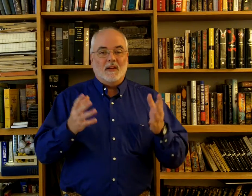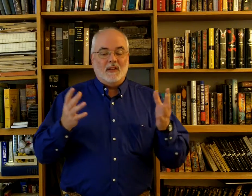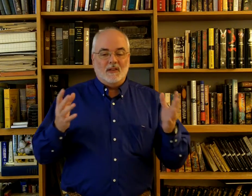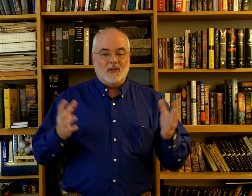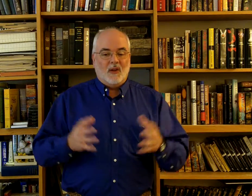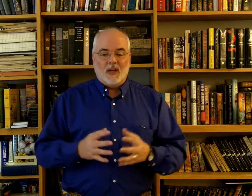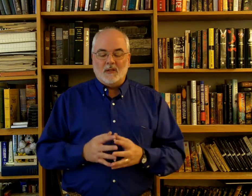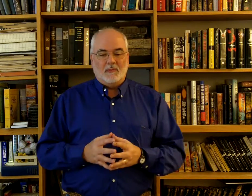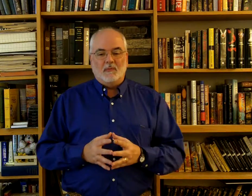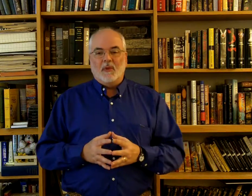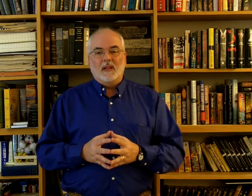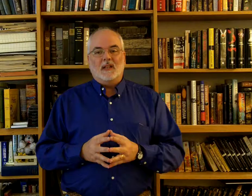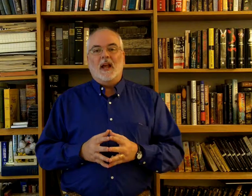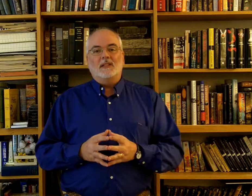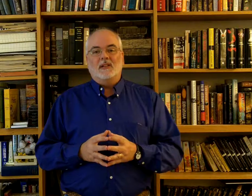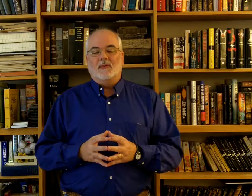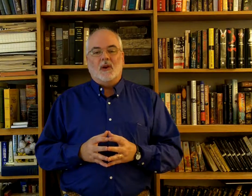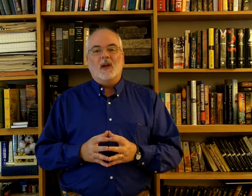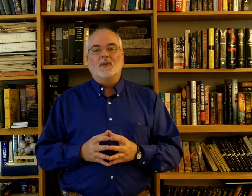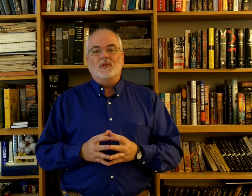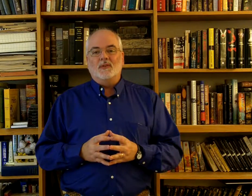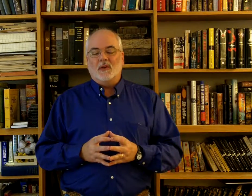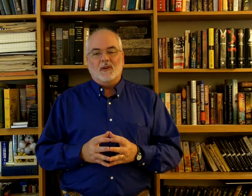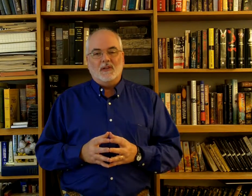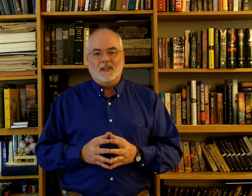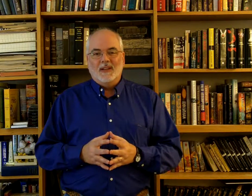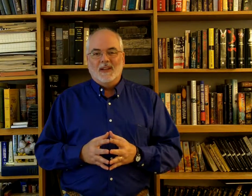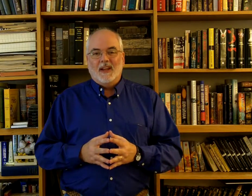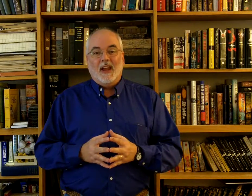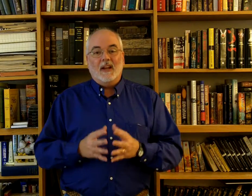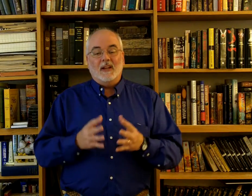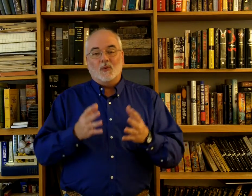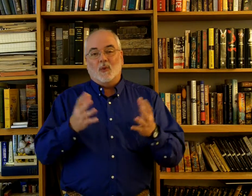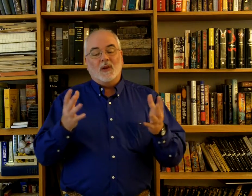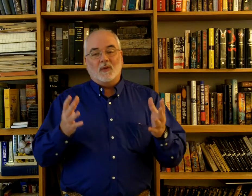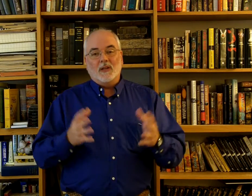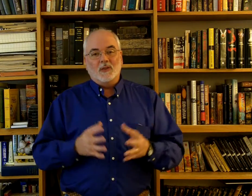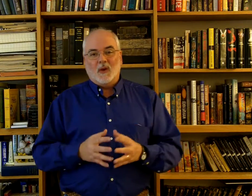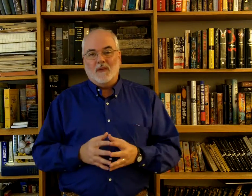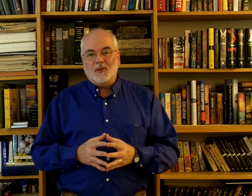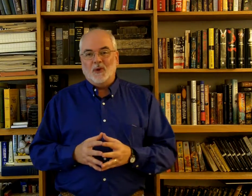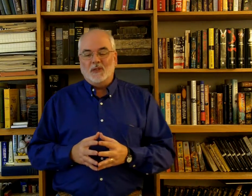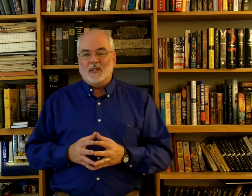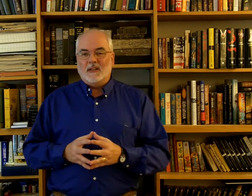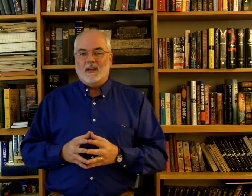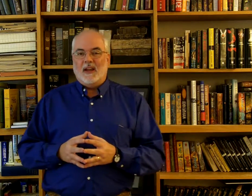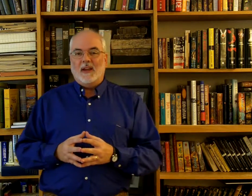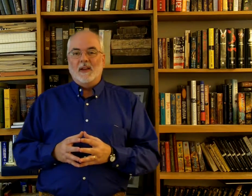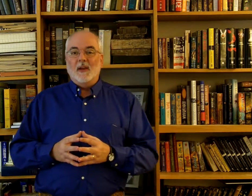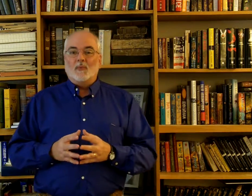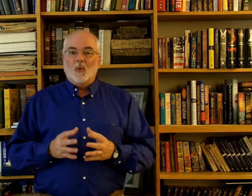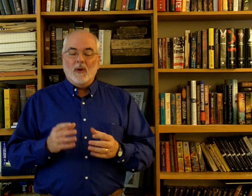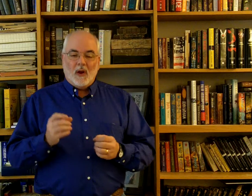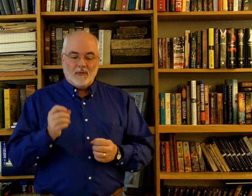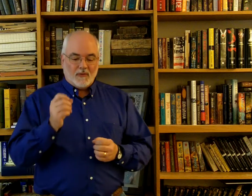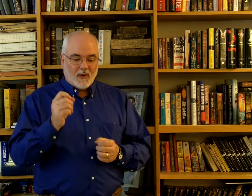the song has lasted for hundreds of years. And it's one of the reasons why I've chosen it today. We often